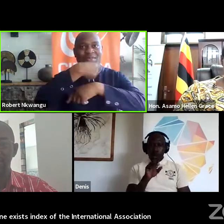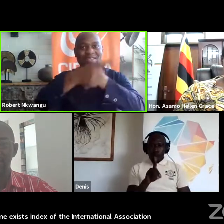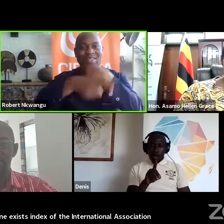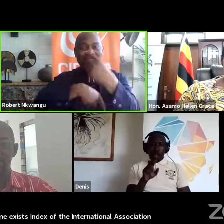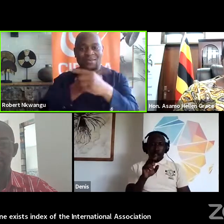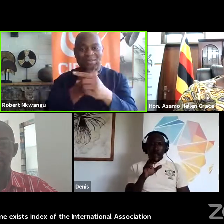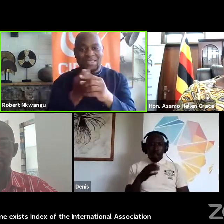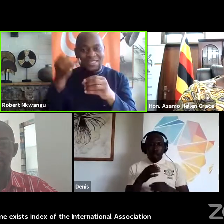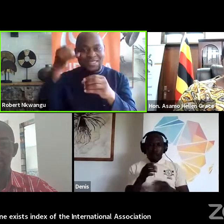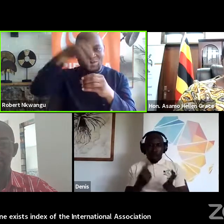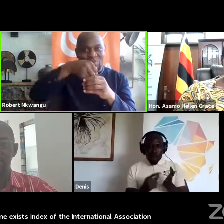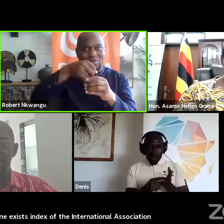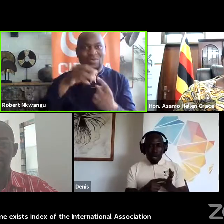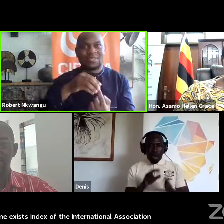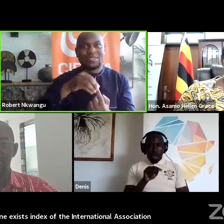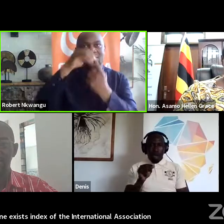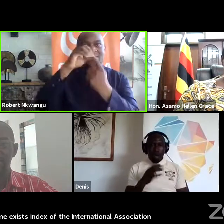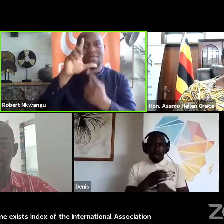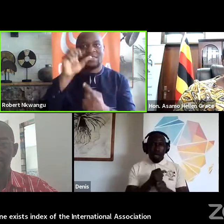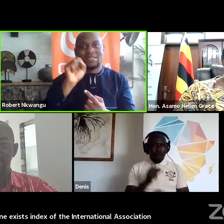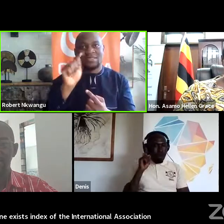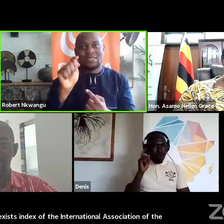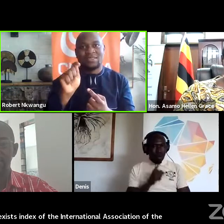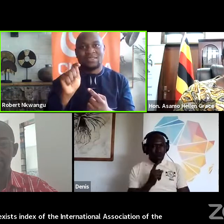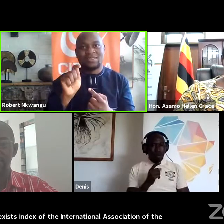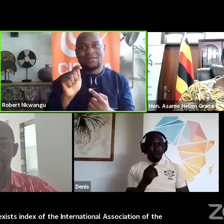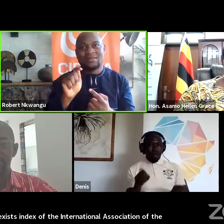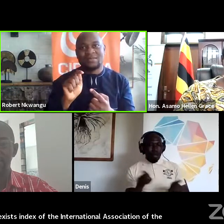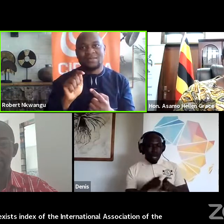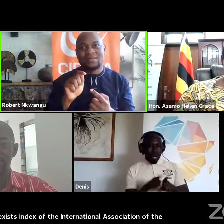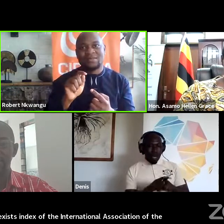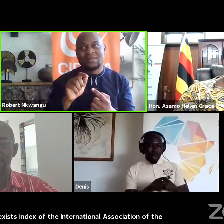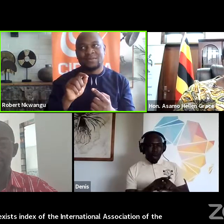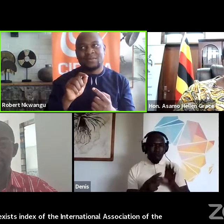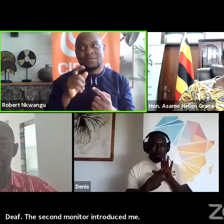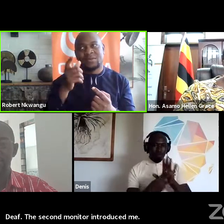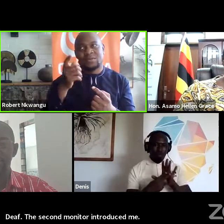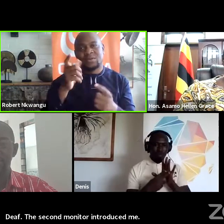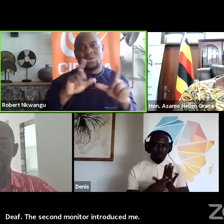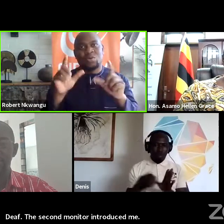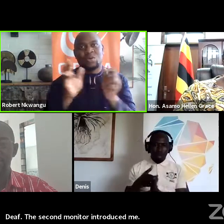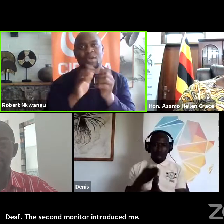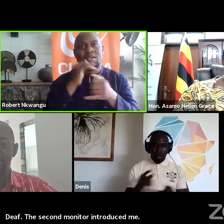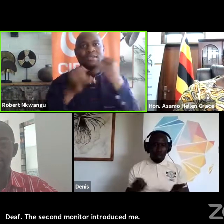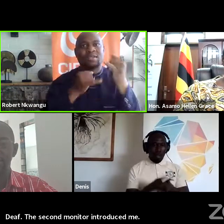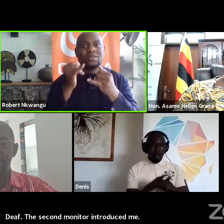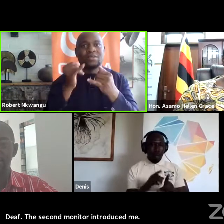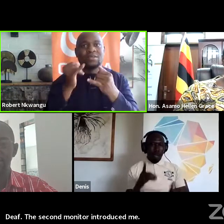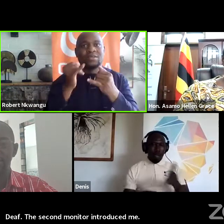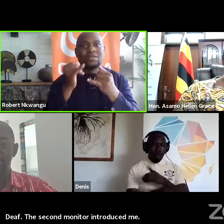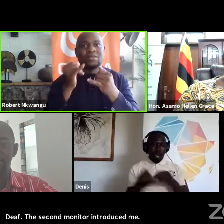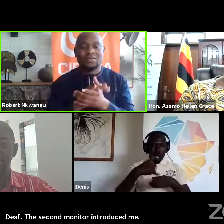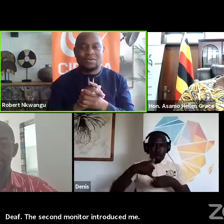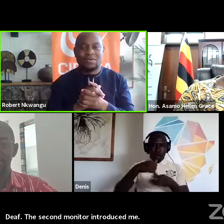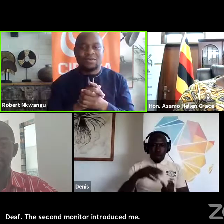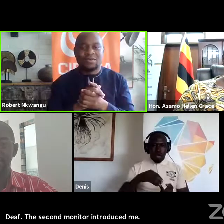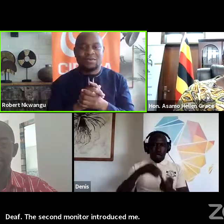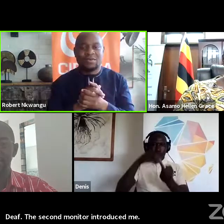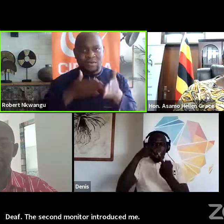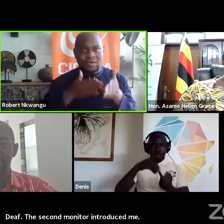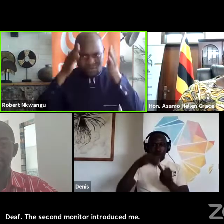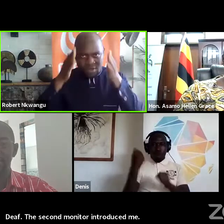just like the moderator introduced me. But I'm also a disability inclusion specialist, both locally